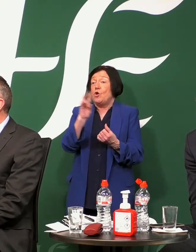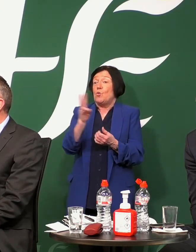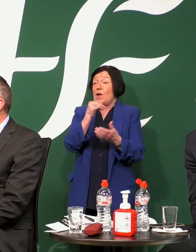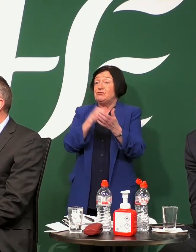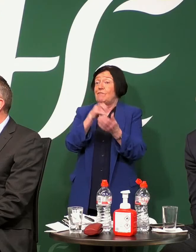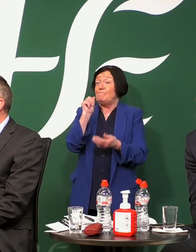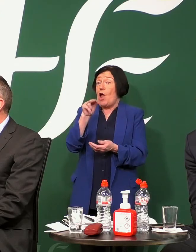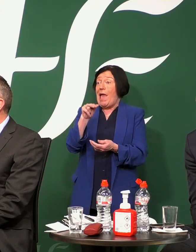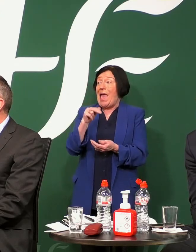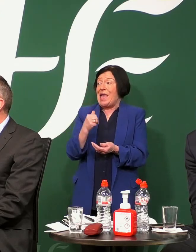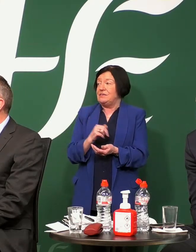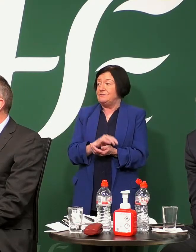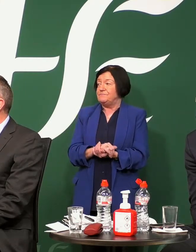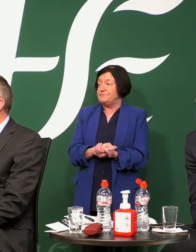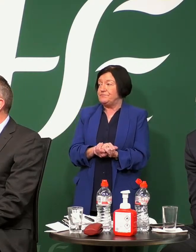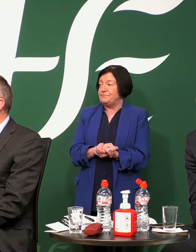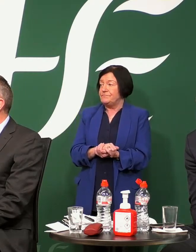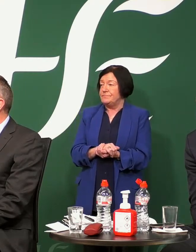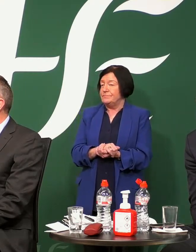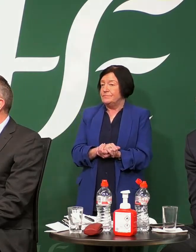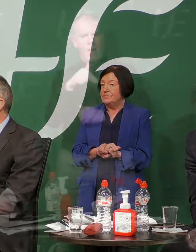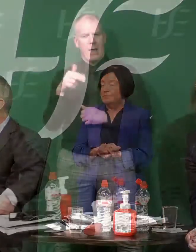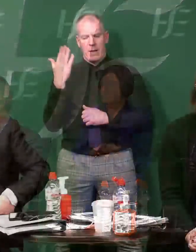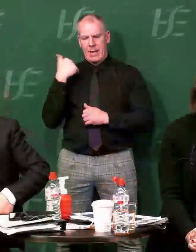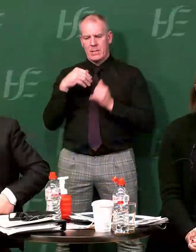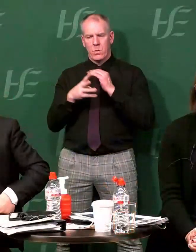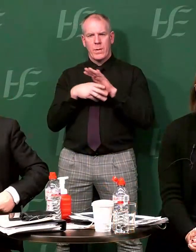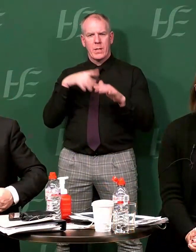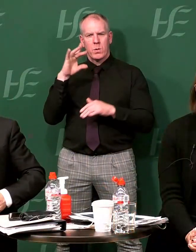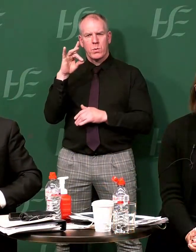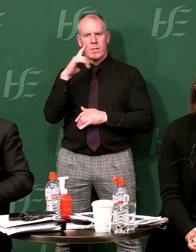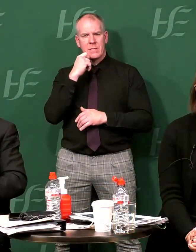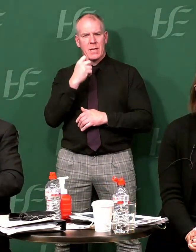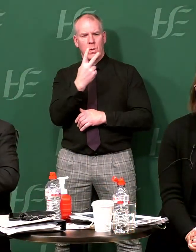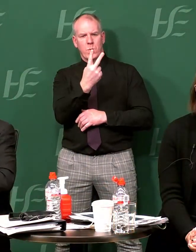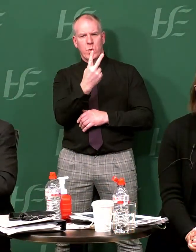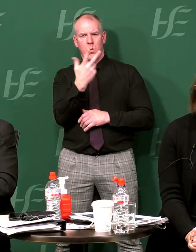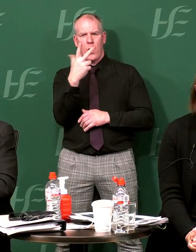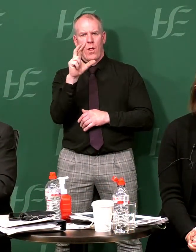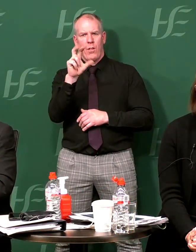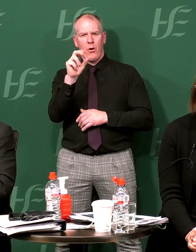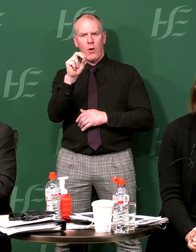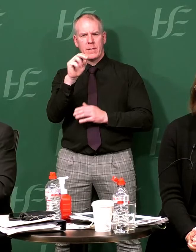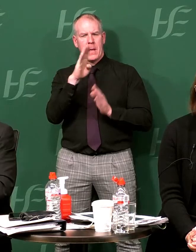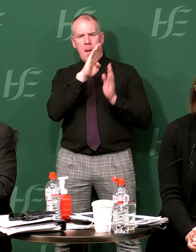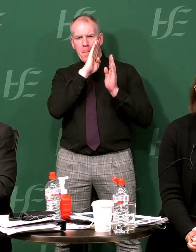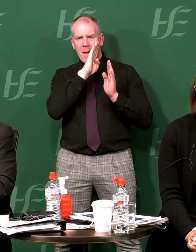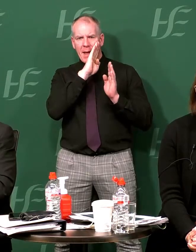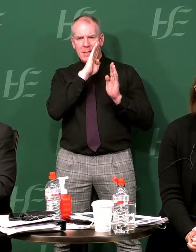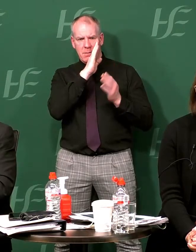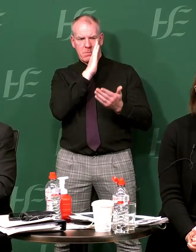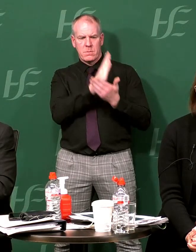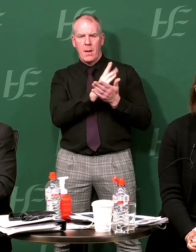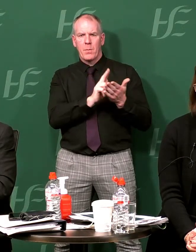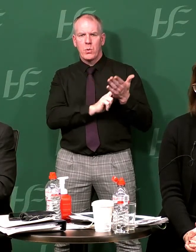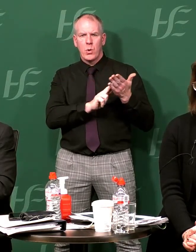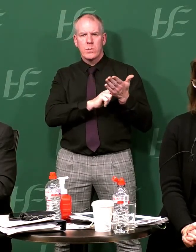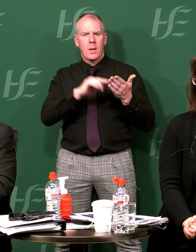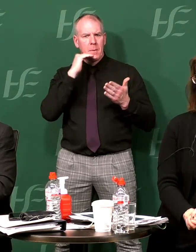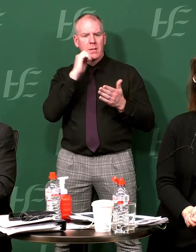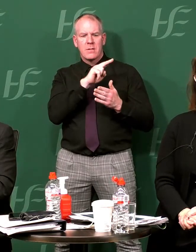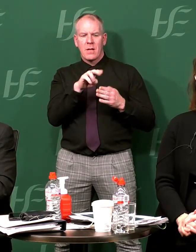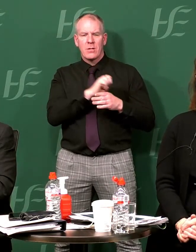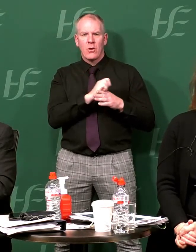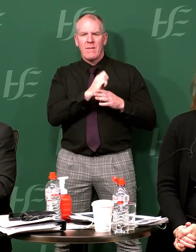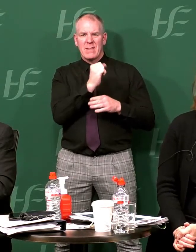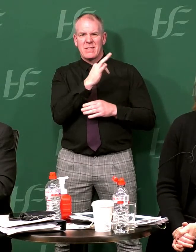we were chatting, was it Tuesday, you were saying there was around 230 beds had to be closed because there just wasn't staff there to open them. What's that number for today? It's still